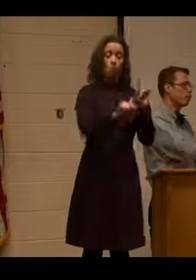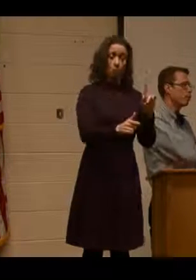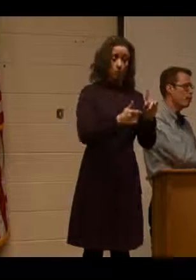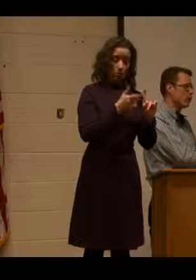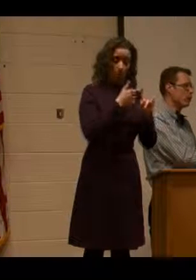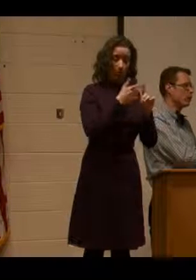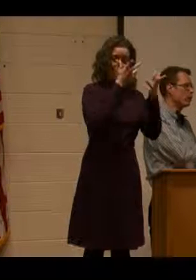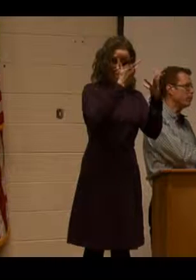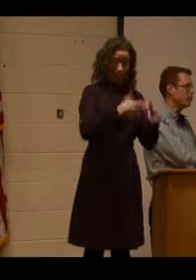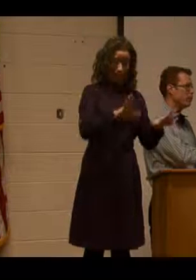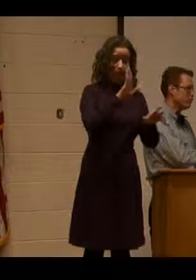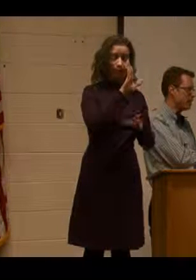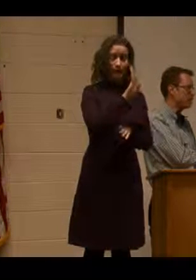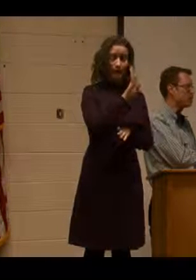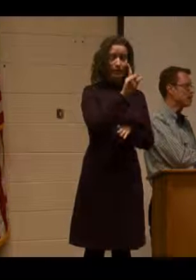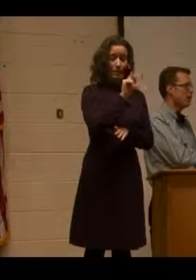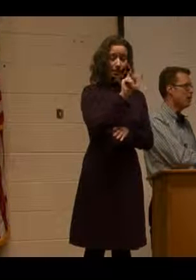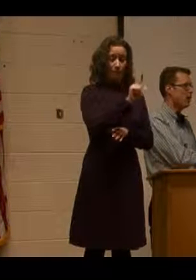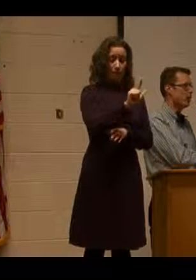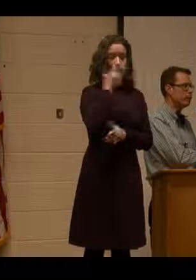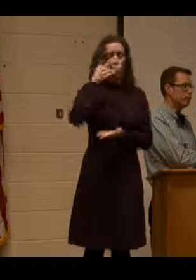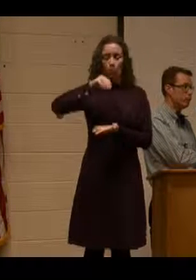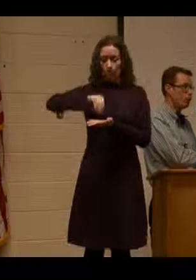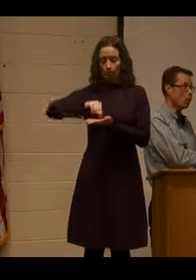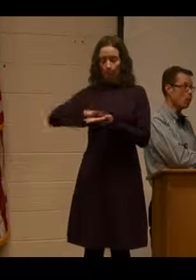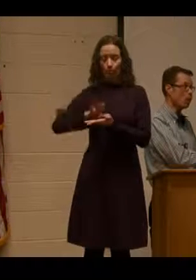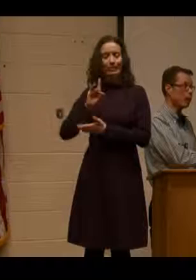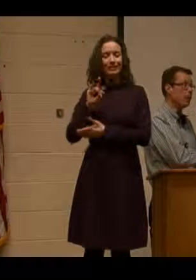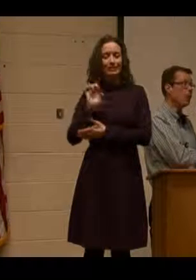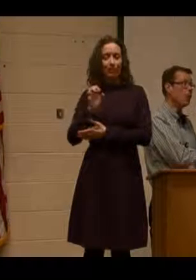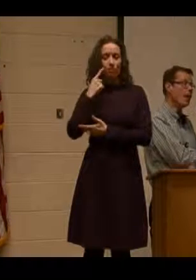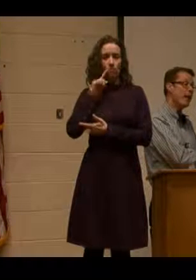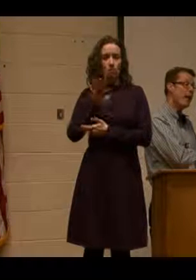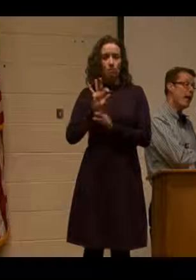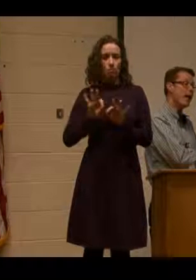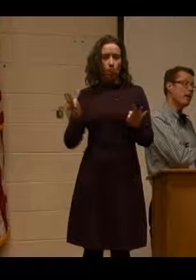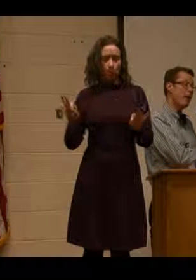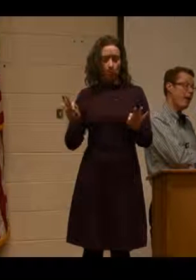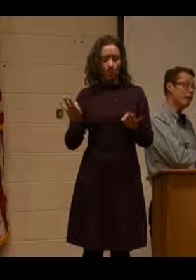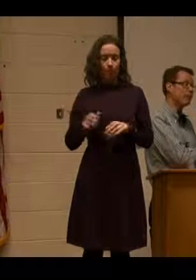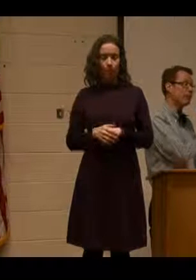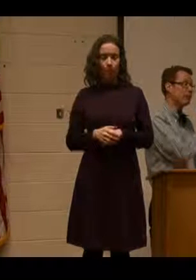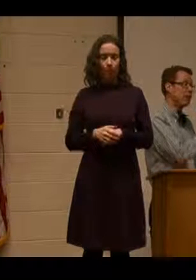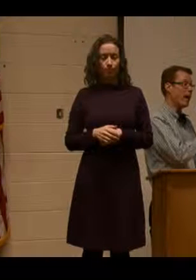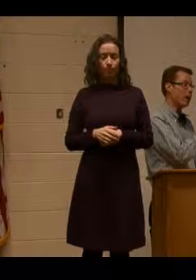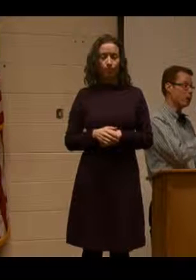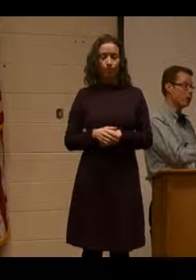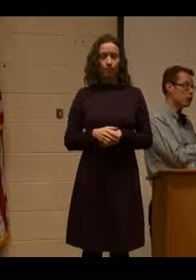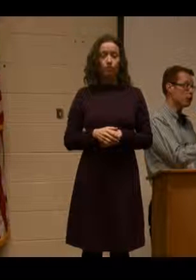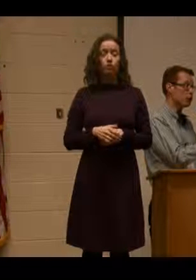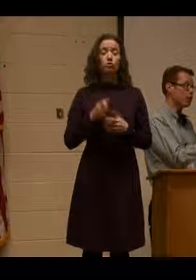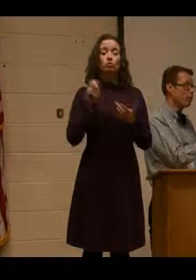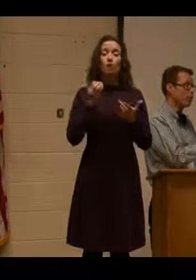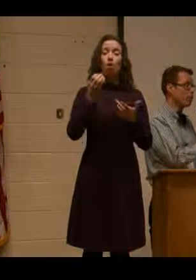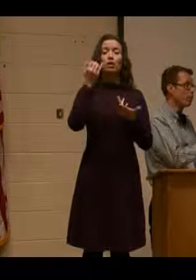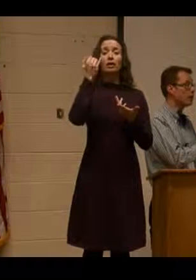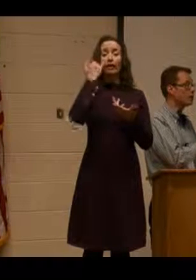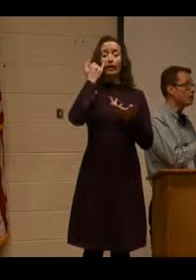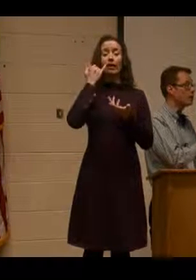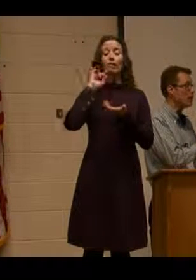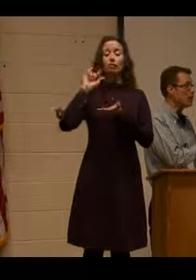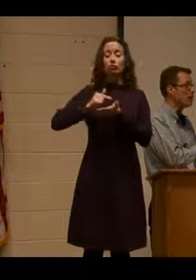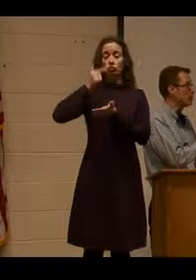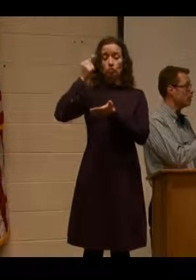date on your diploma. So any time after that graduation ceremony, if you decide either you